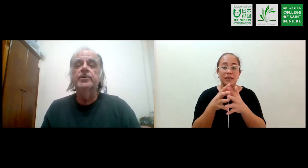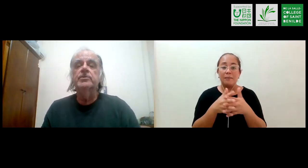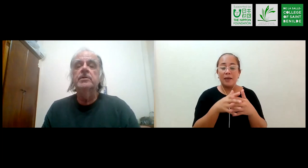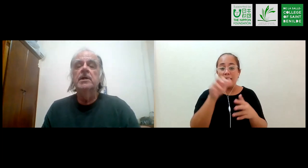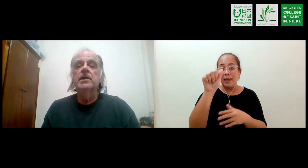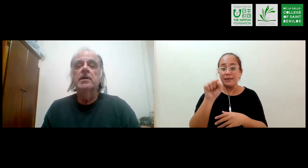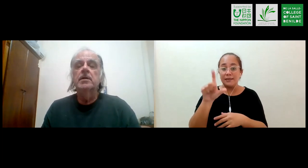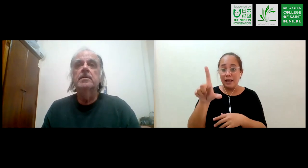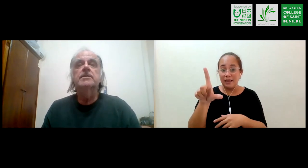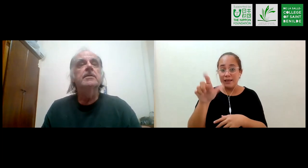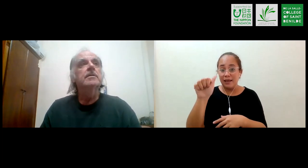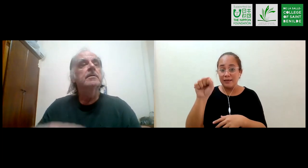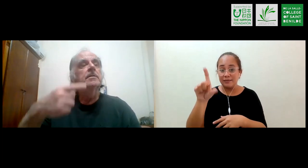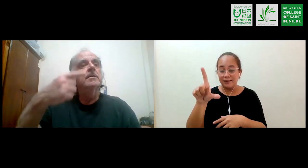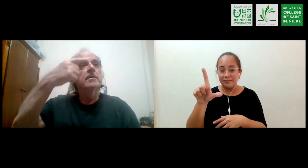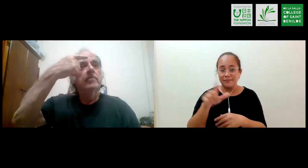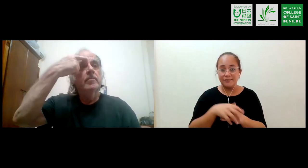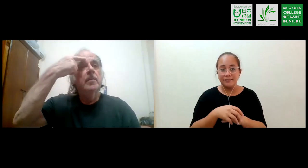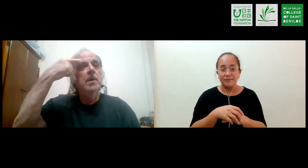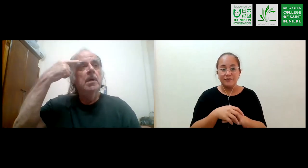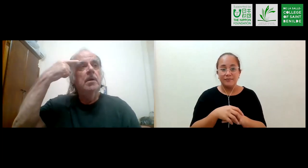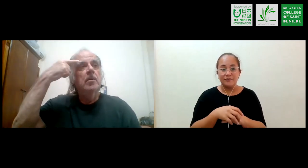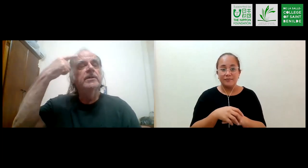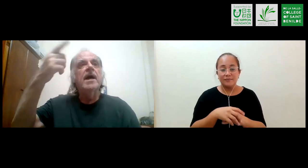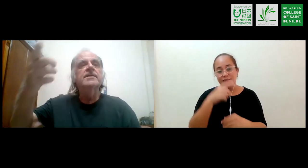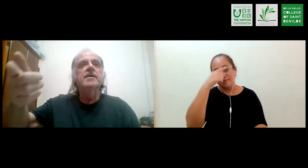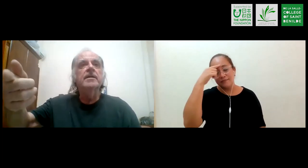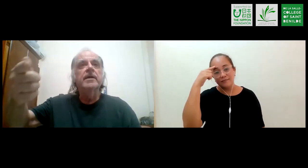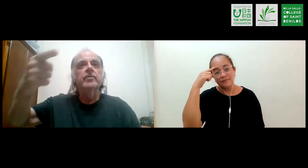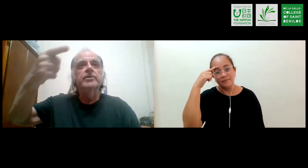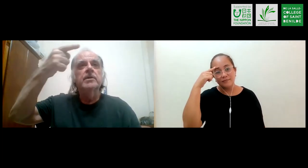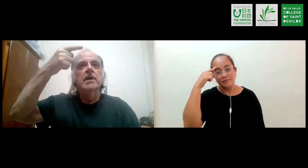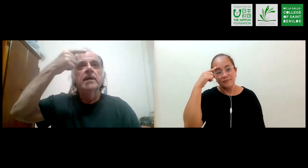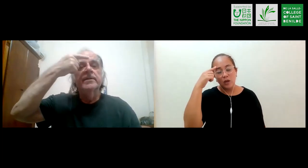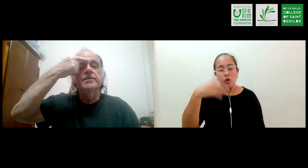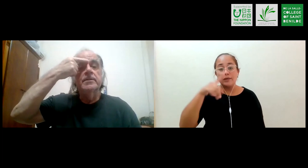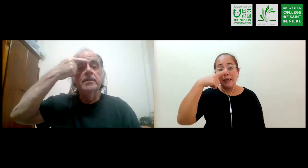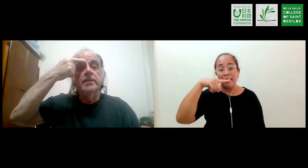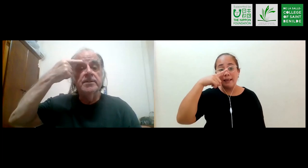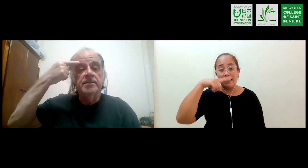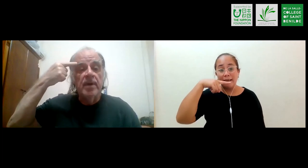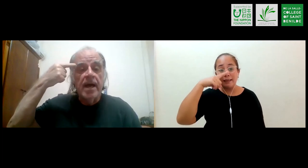Language, let's see, or Thai Sign Language, this is black